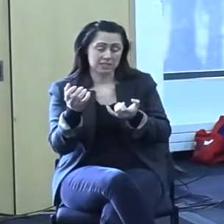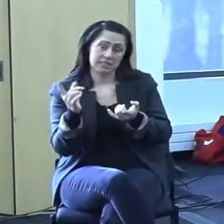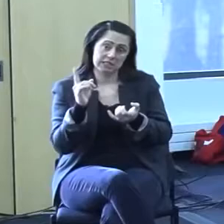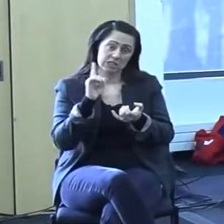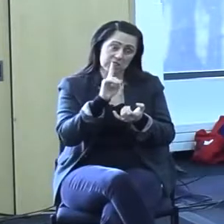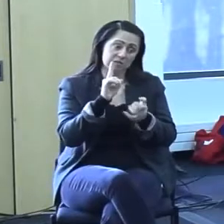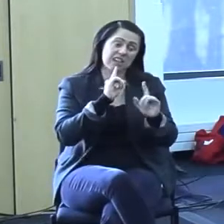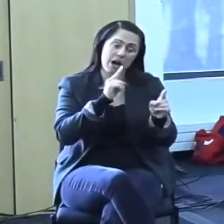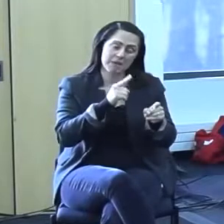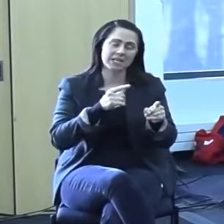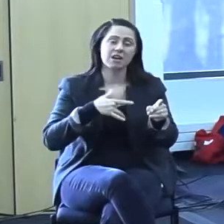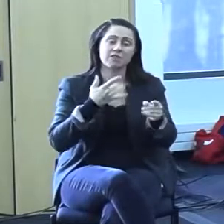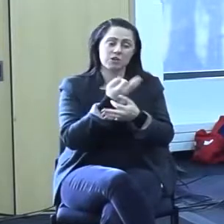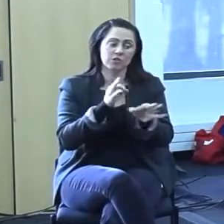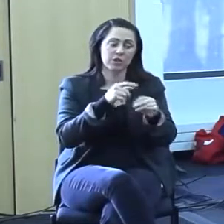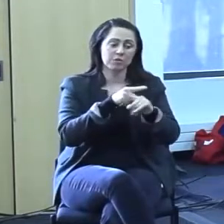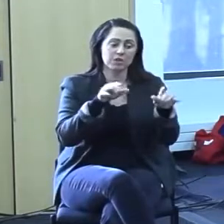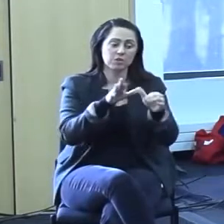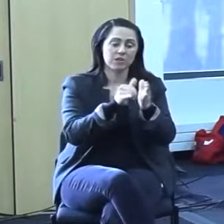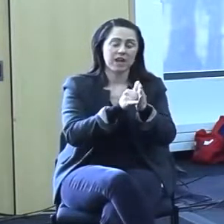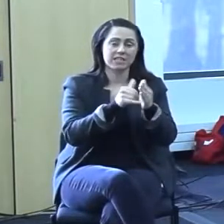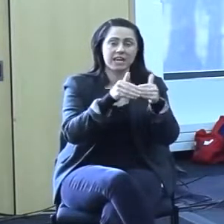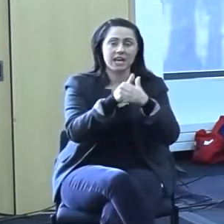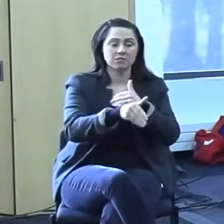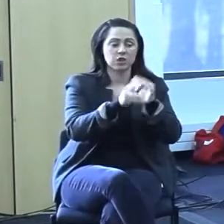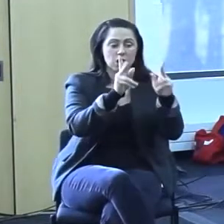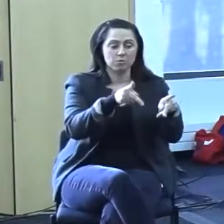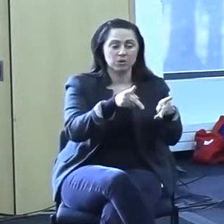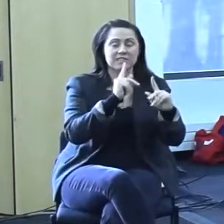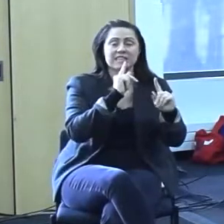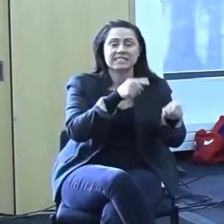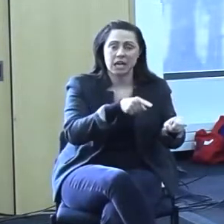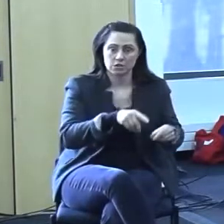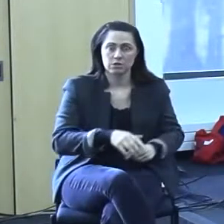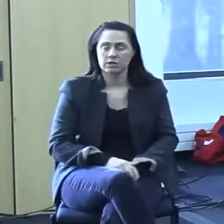feel free, but just do so after an individual has answered.